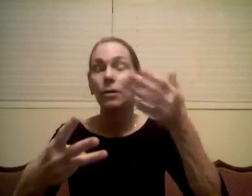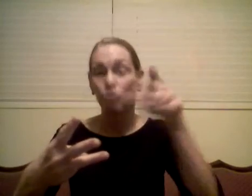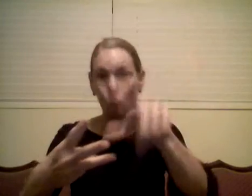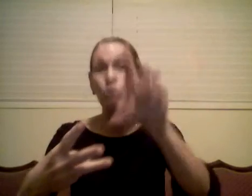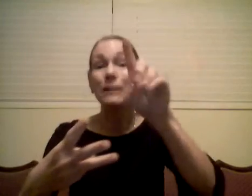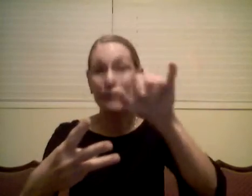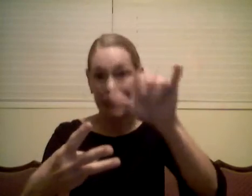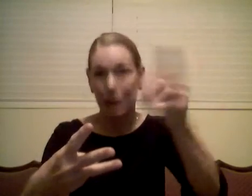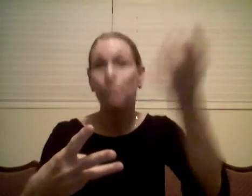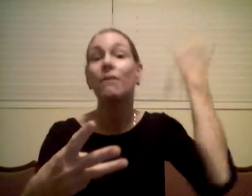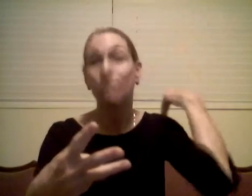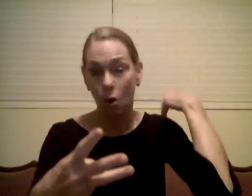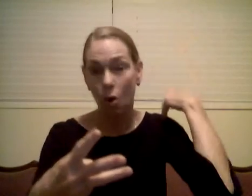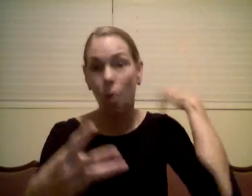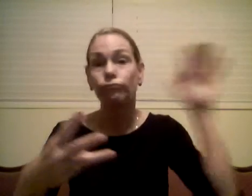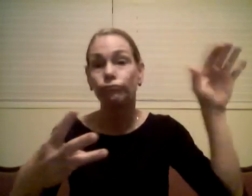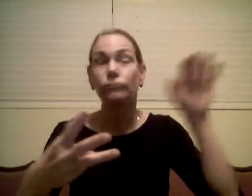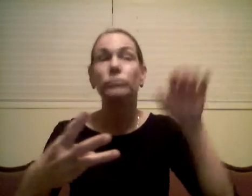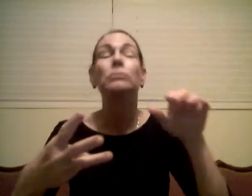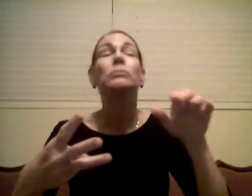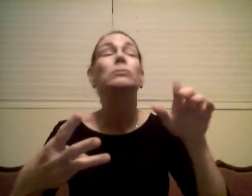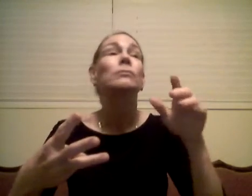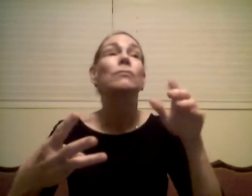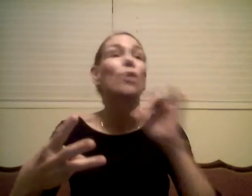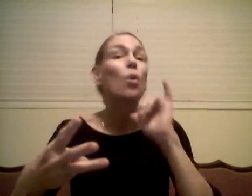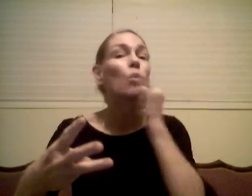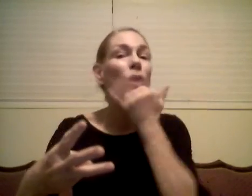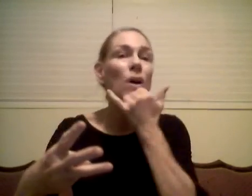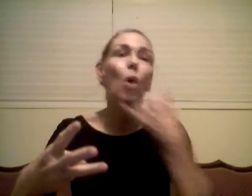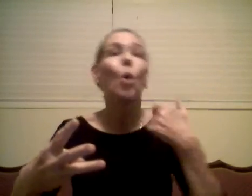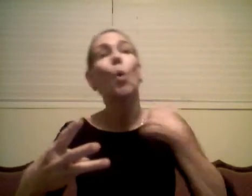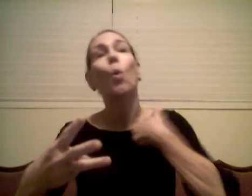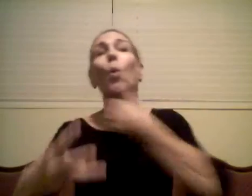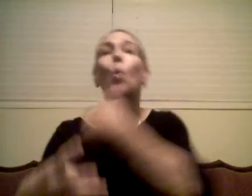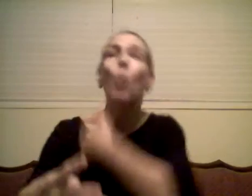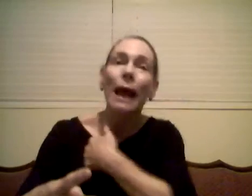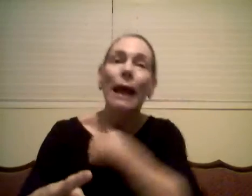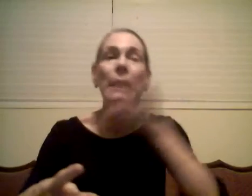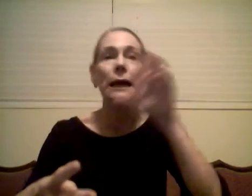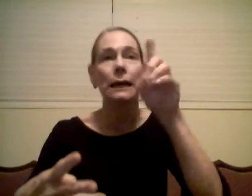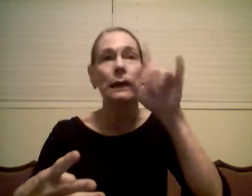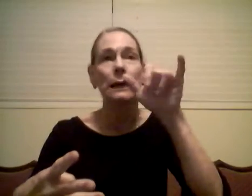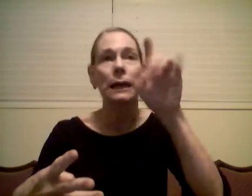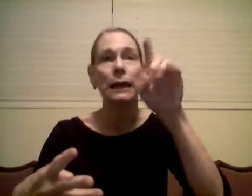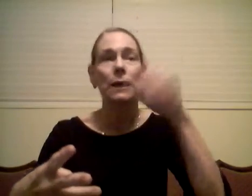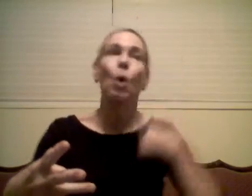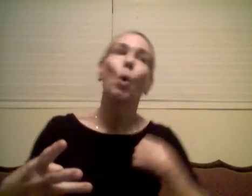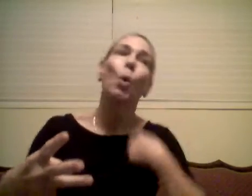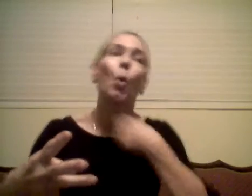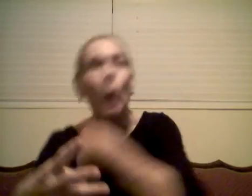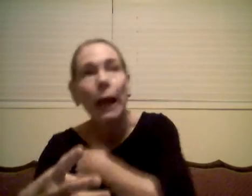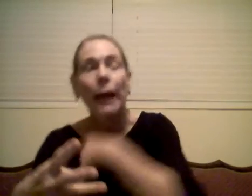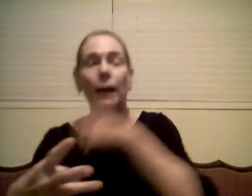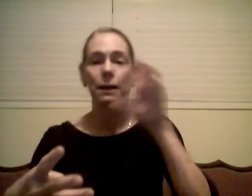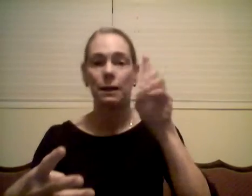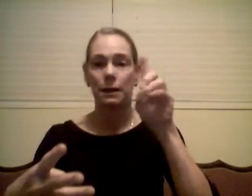today fall into the trap of saying, we did this in the group. We asked this person to do that. We were part of blah, blah,